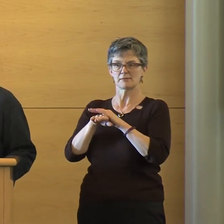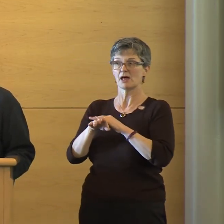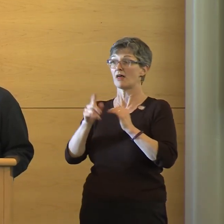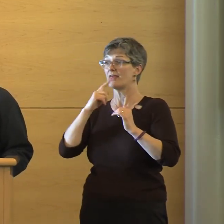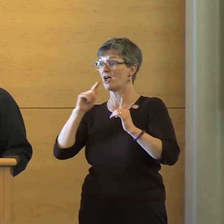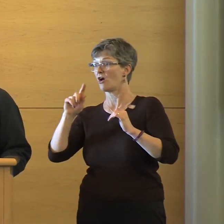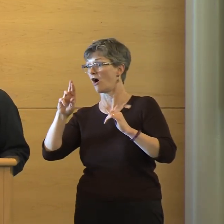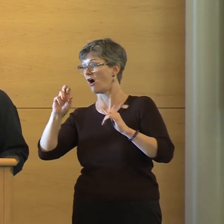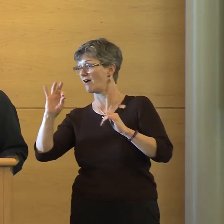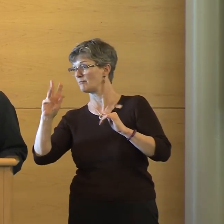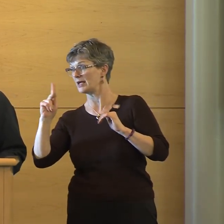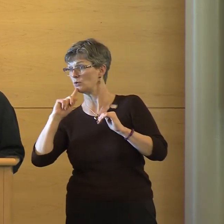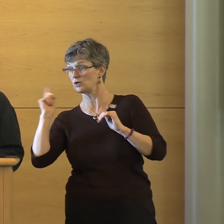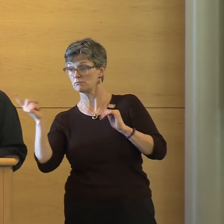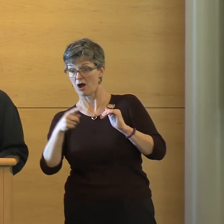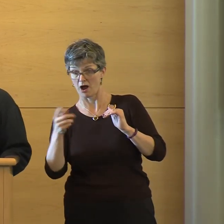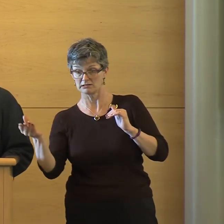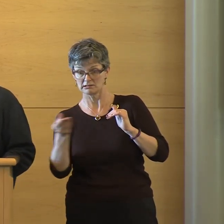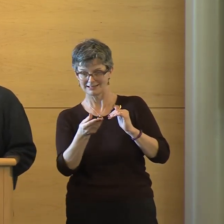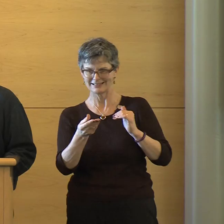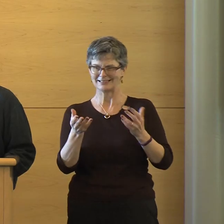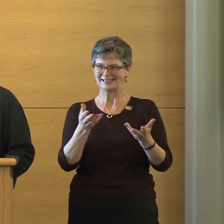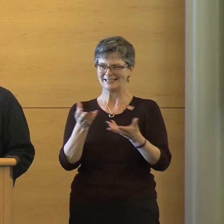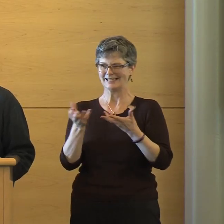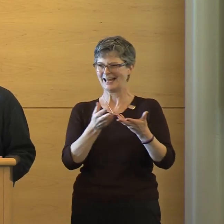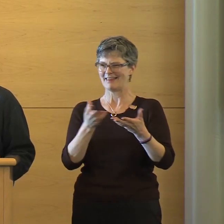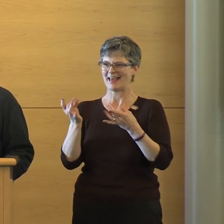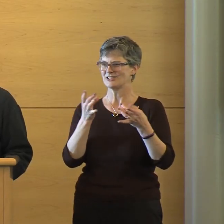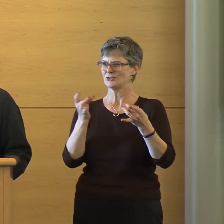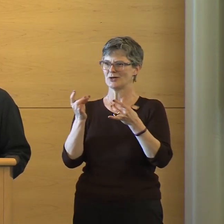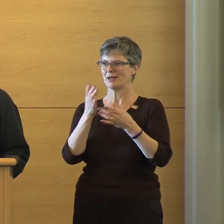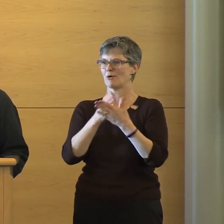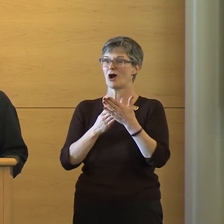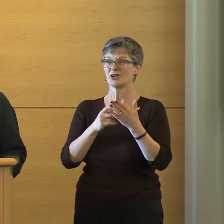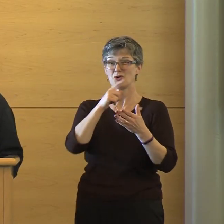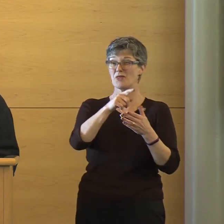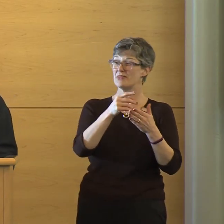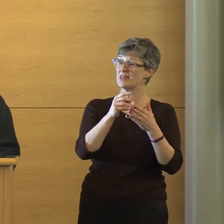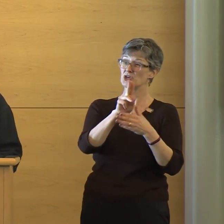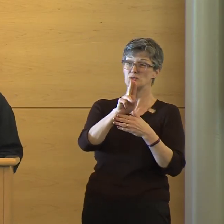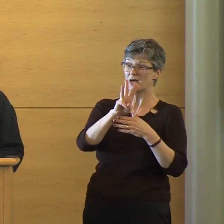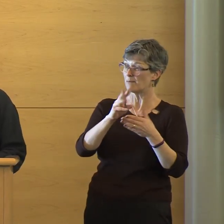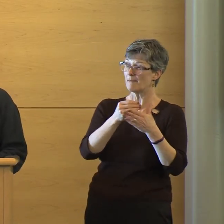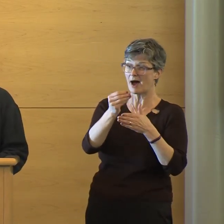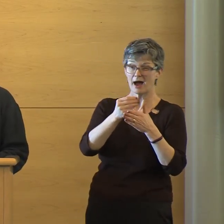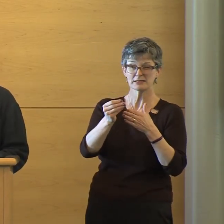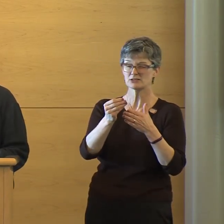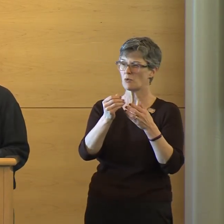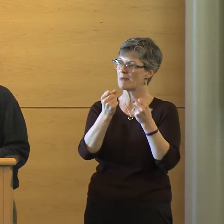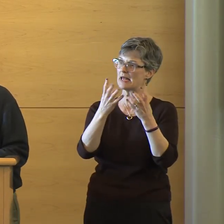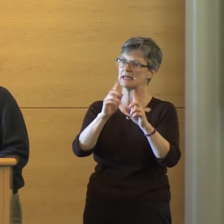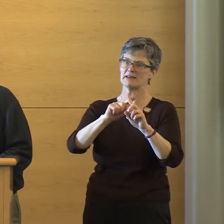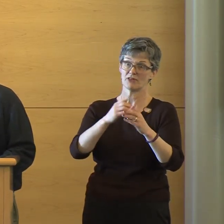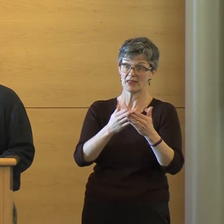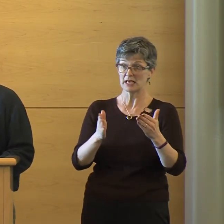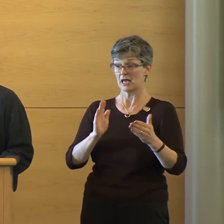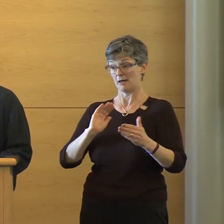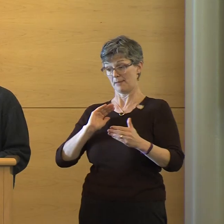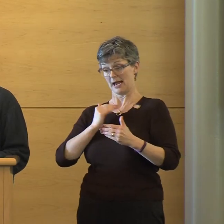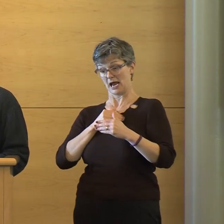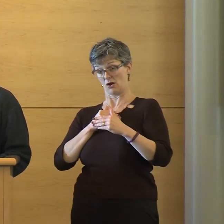out, accessibility language is included in that RFP. So vendors know that we want accessible products. And